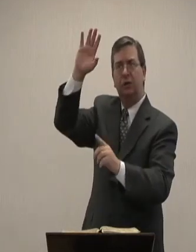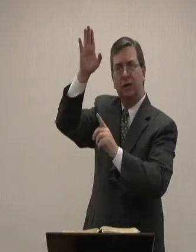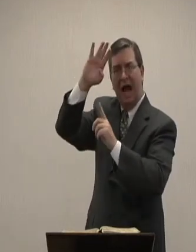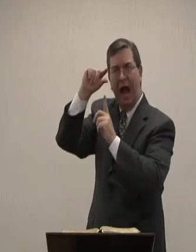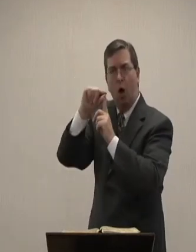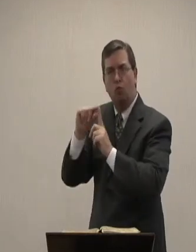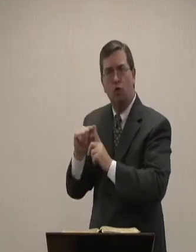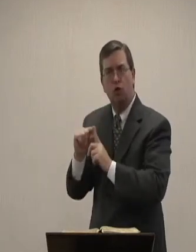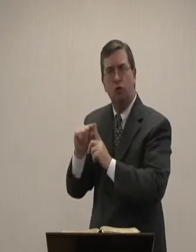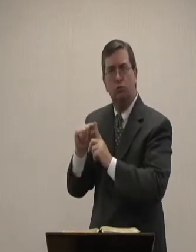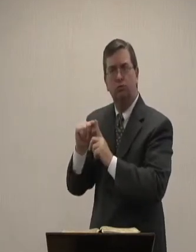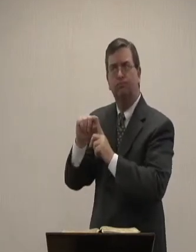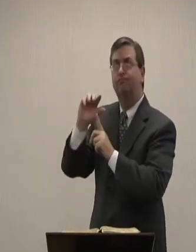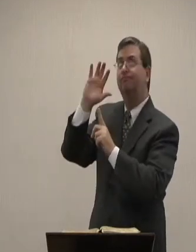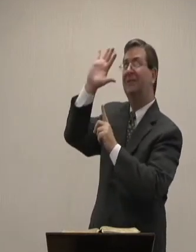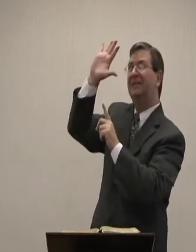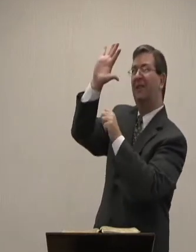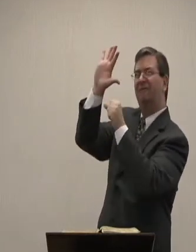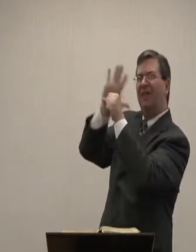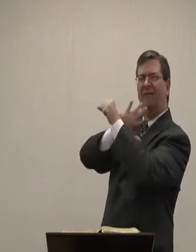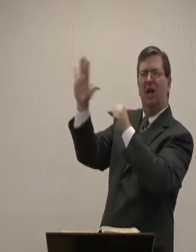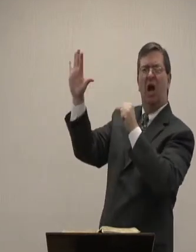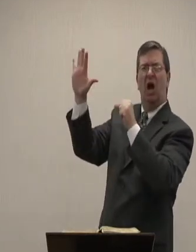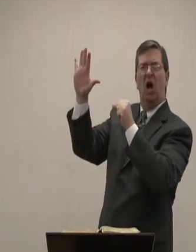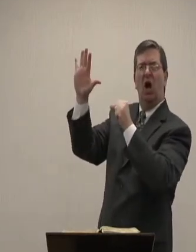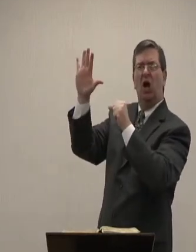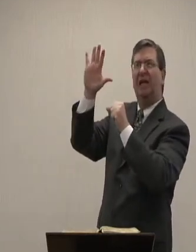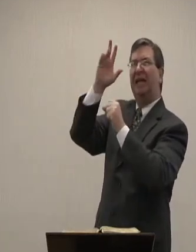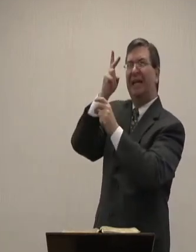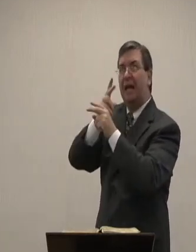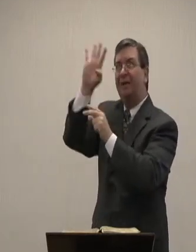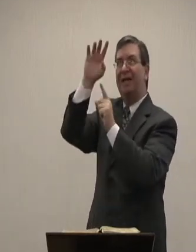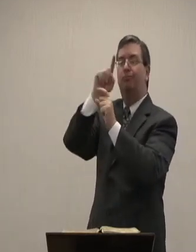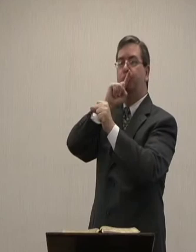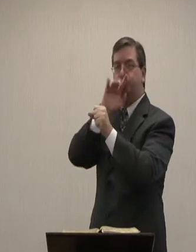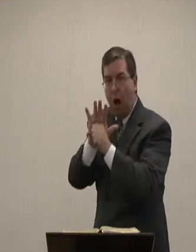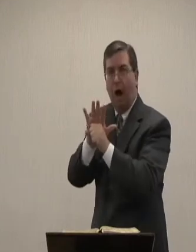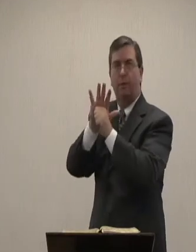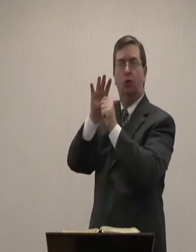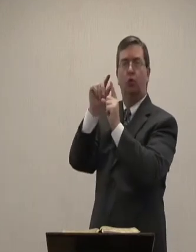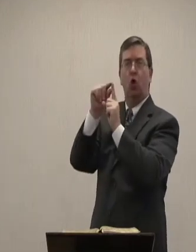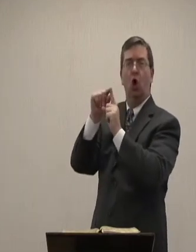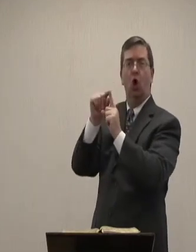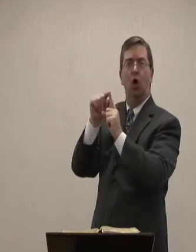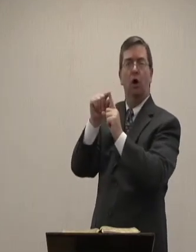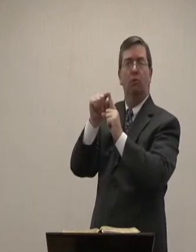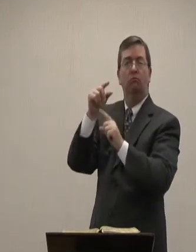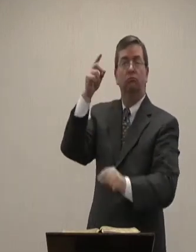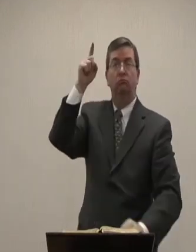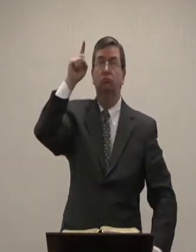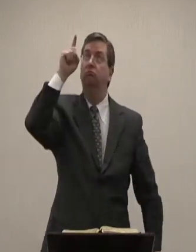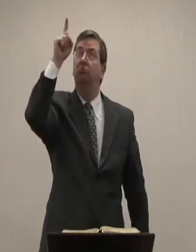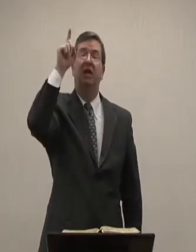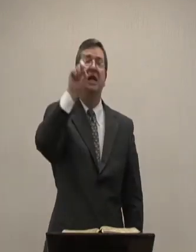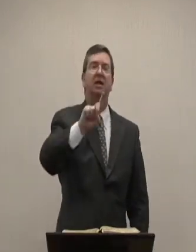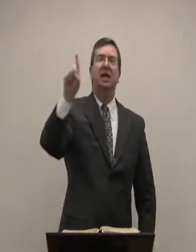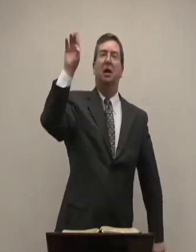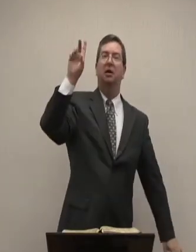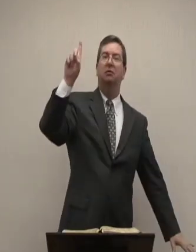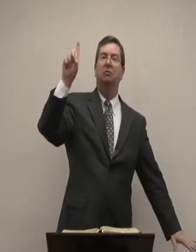We know that Jesus was the fulfillment of the word of God. He fulfilled the word, the promise that God has sent to